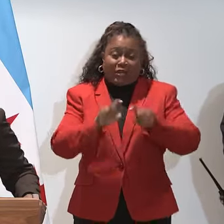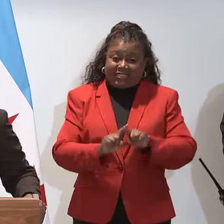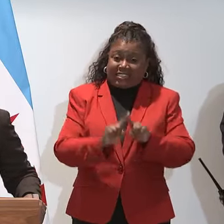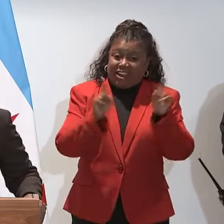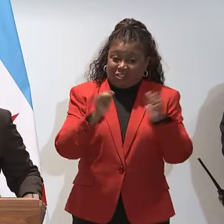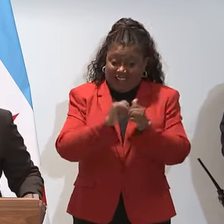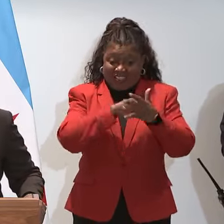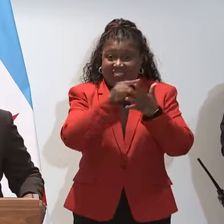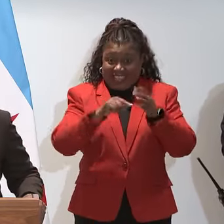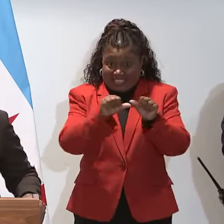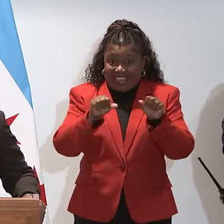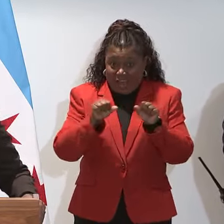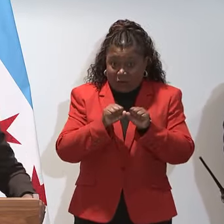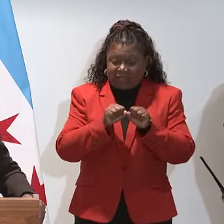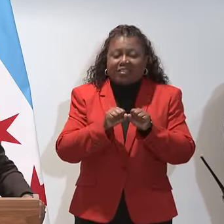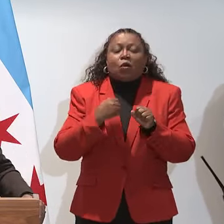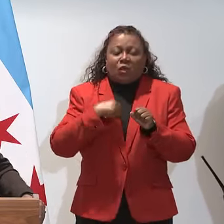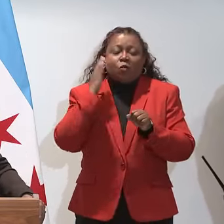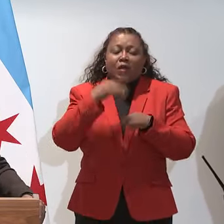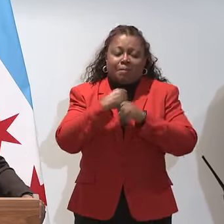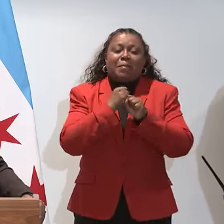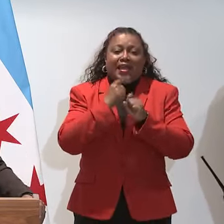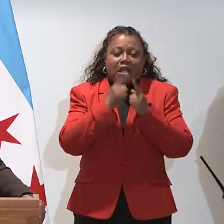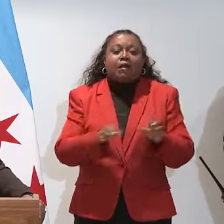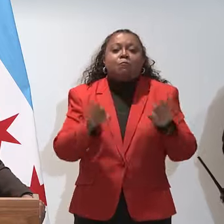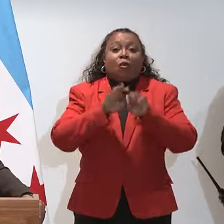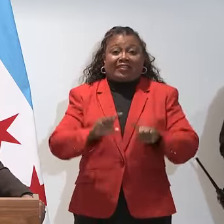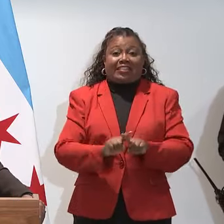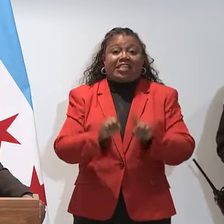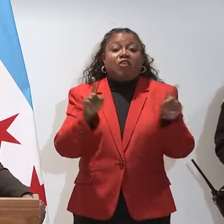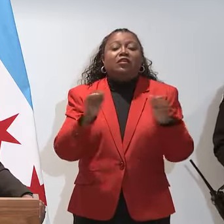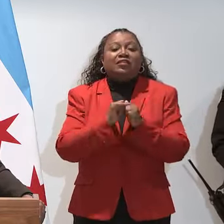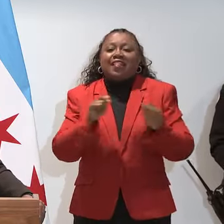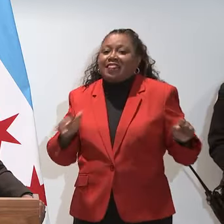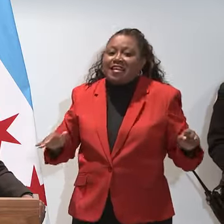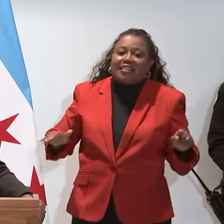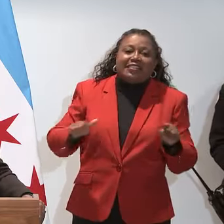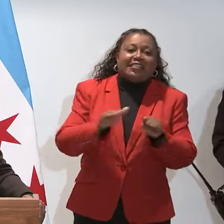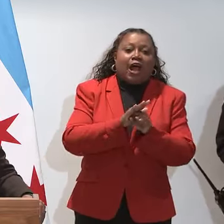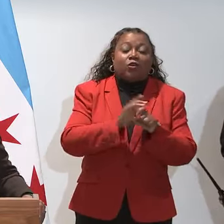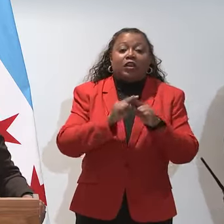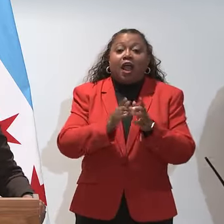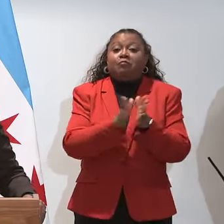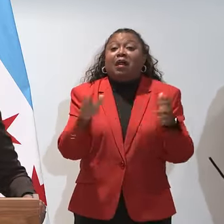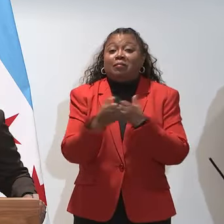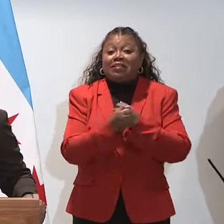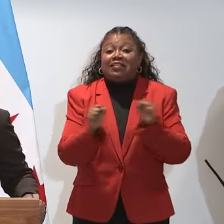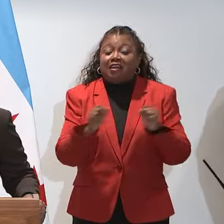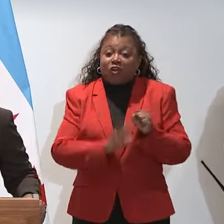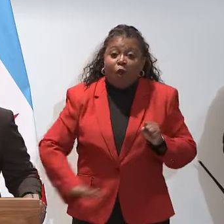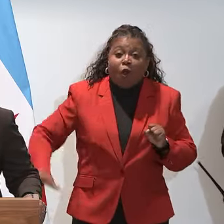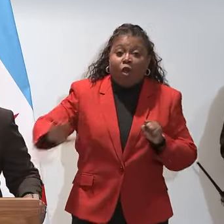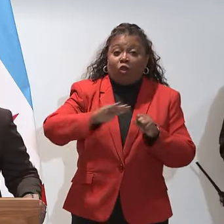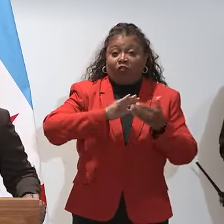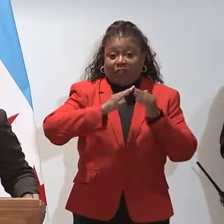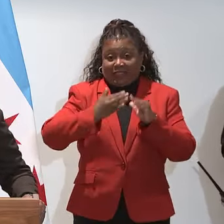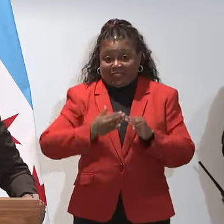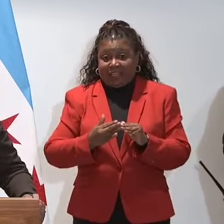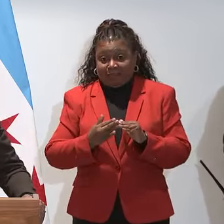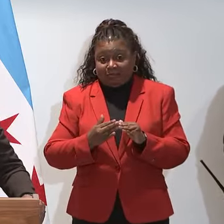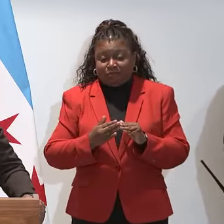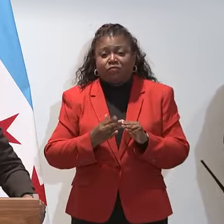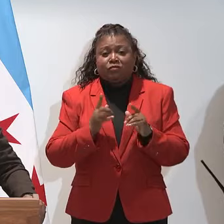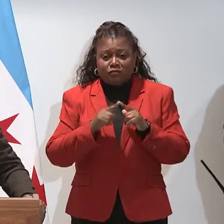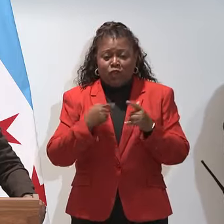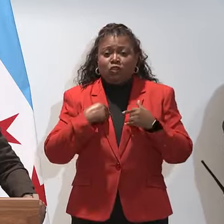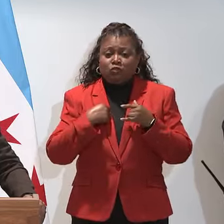difference in these areas, we will make a meaningful difference in the entirety of public safety across our whole city.